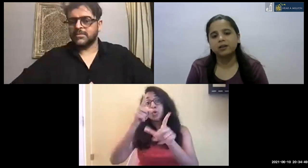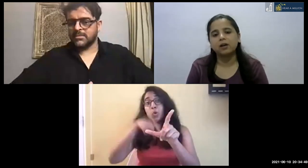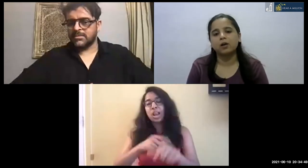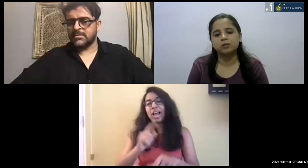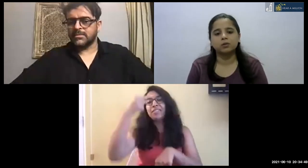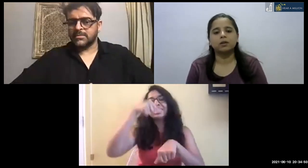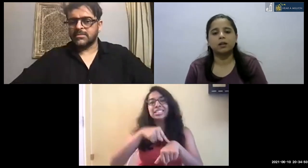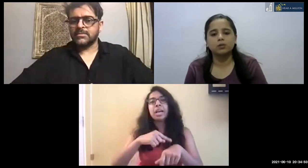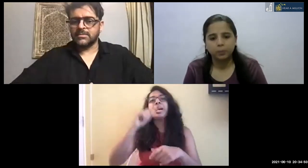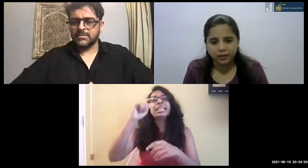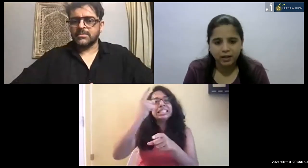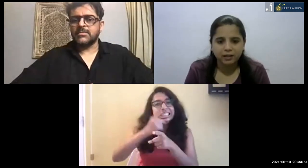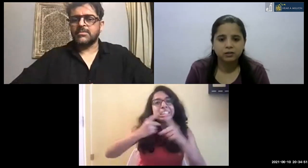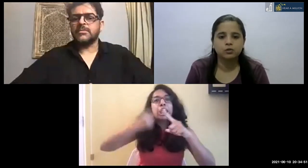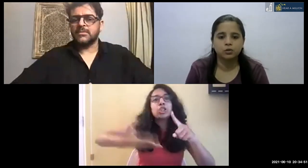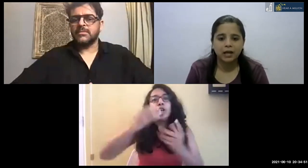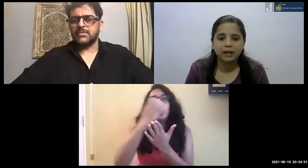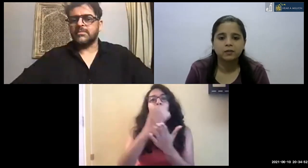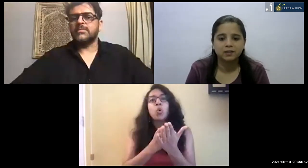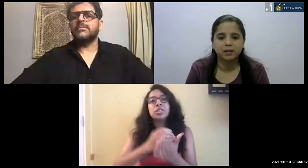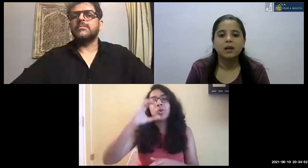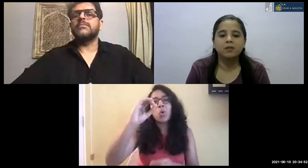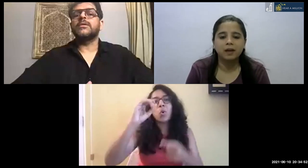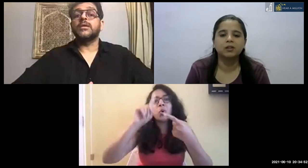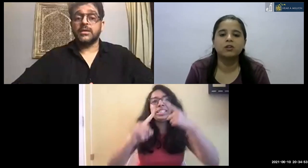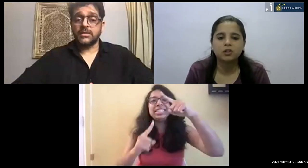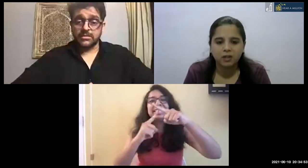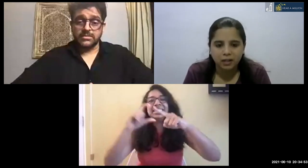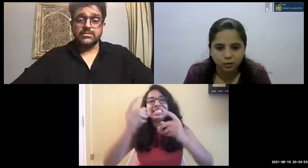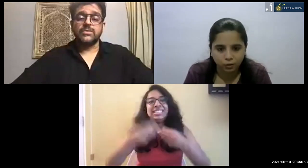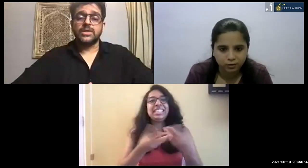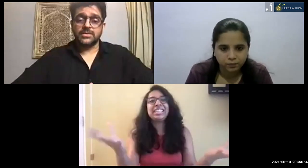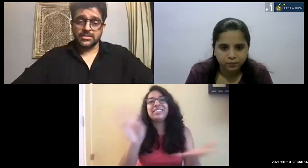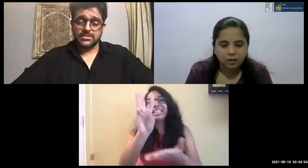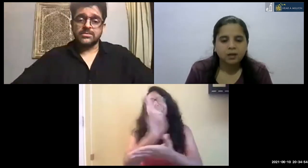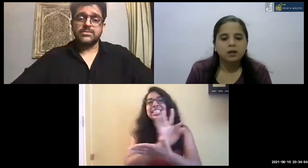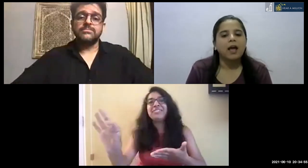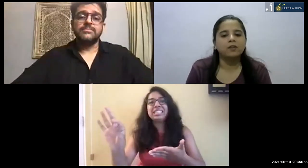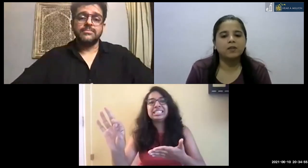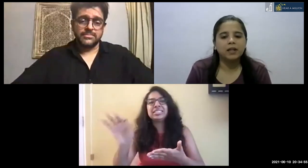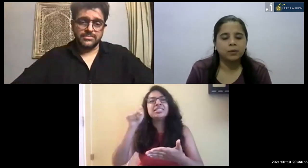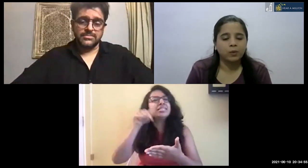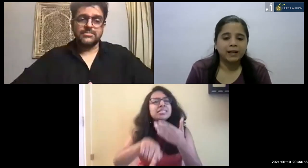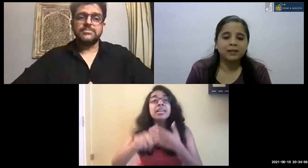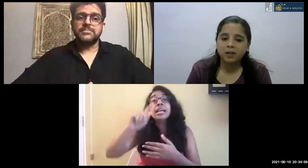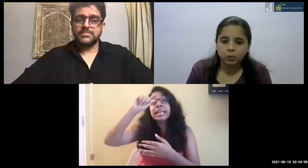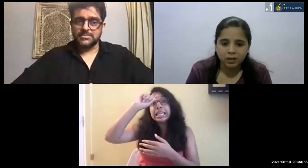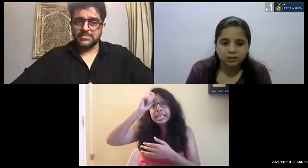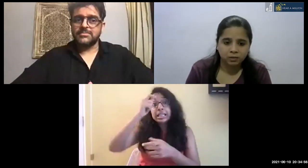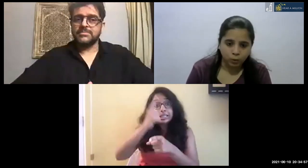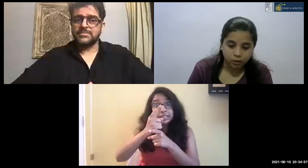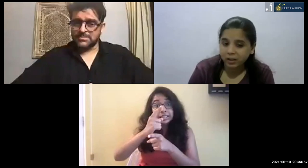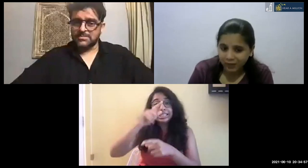yeah, India also can do better. And in the July, first time, we had the teacher training course. And we provide the